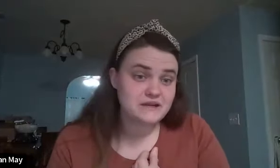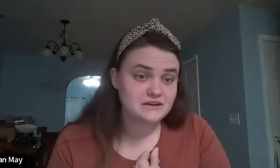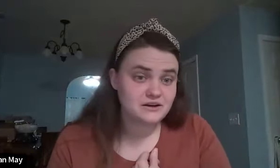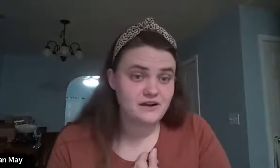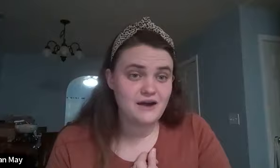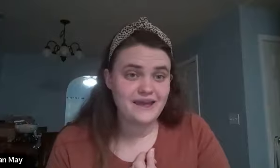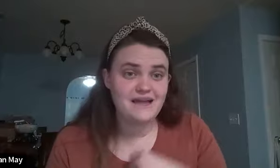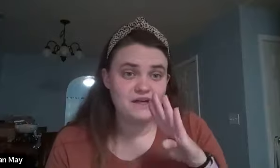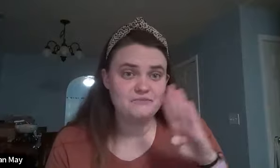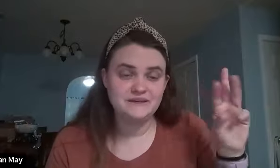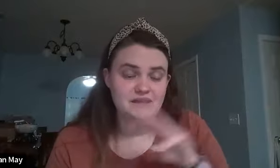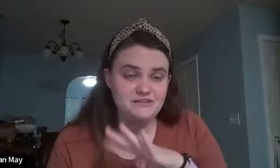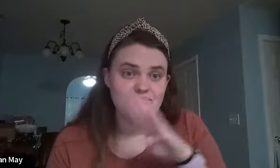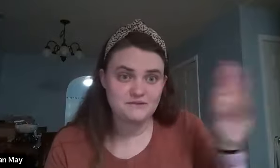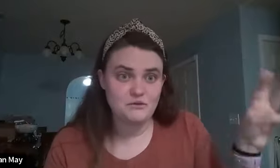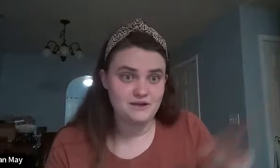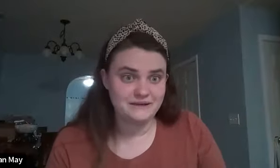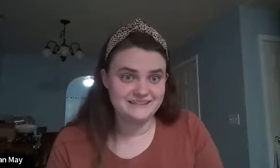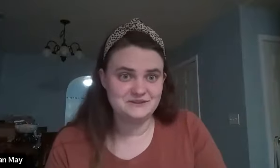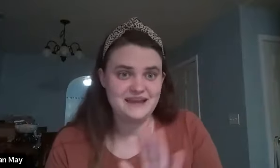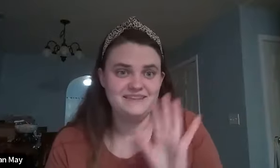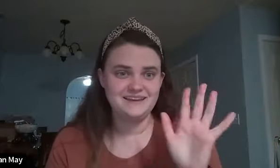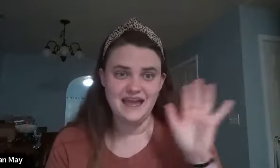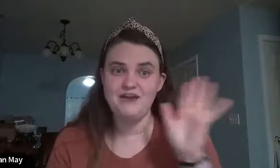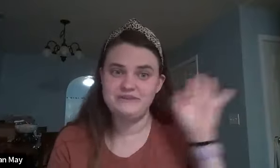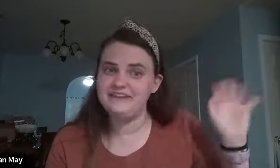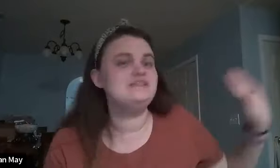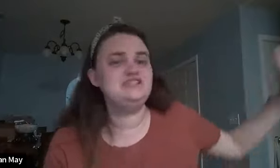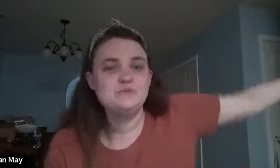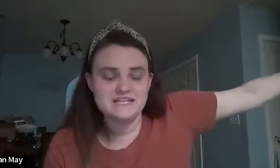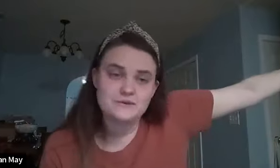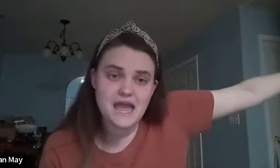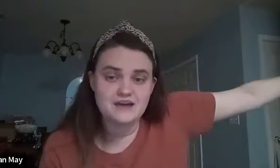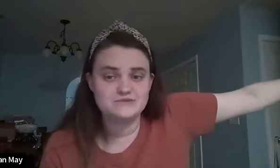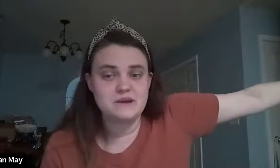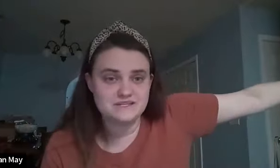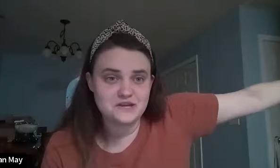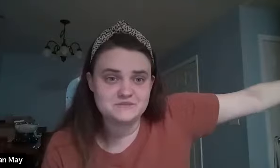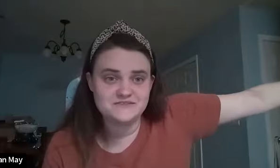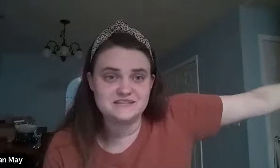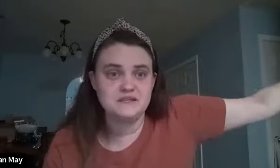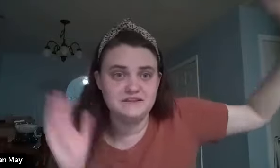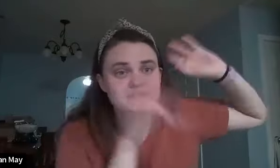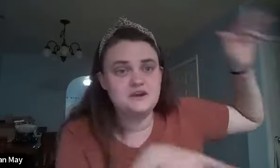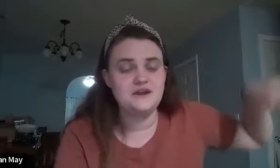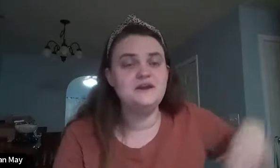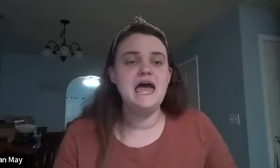wing girl. Okay, I love Buffalo Wild Wings. Okay, like I have one literally 2 minutes from my house, and when my best friend comes to visit, we literally go there.